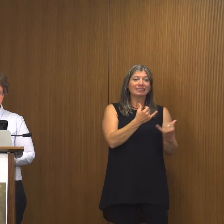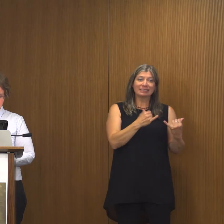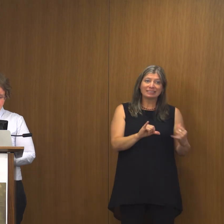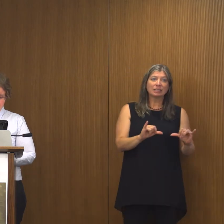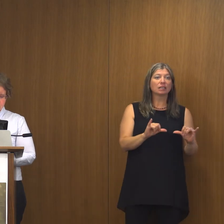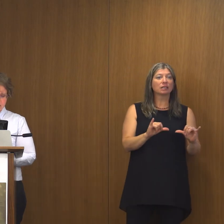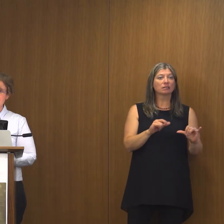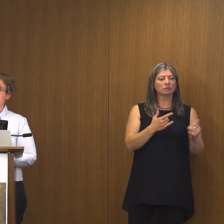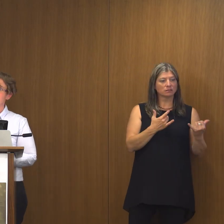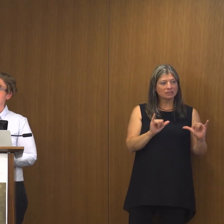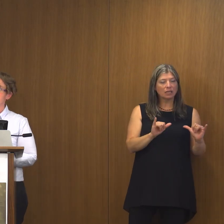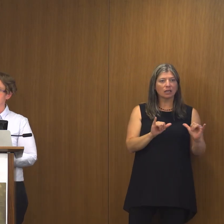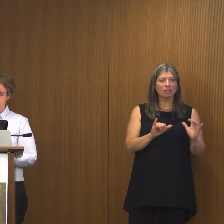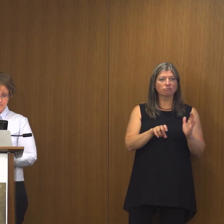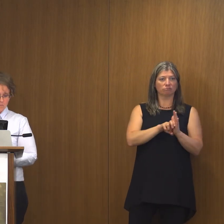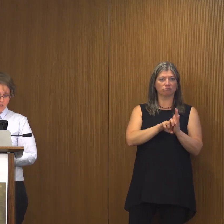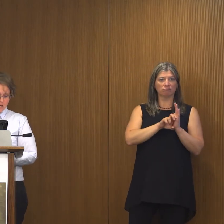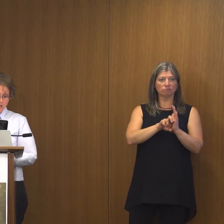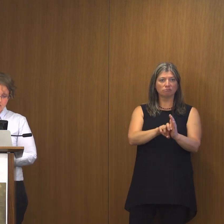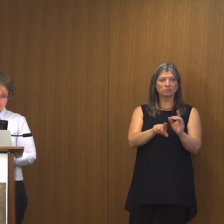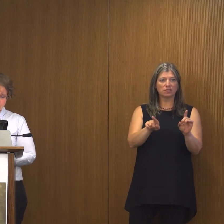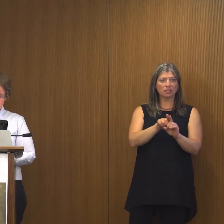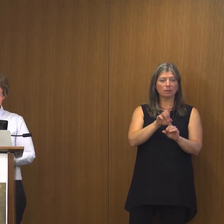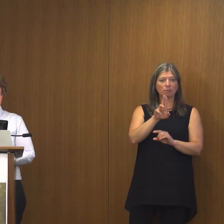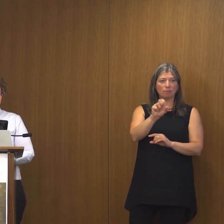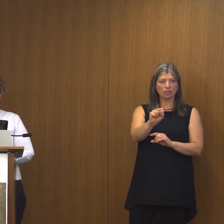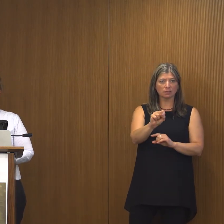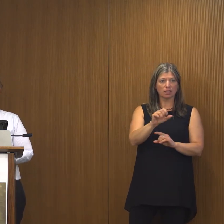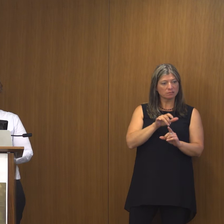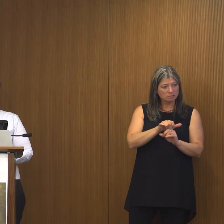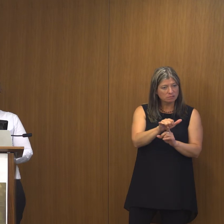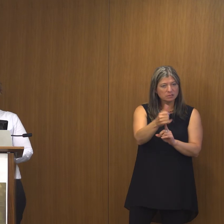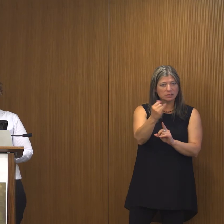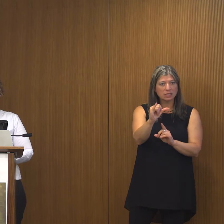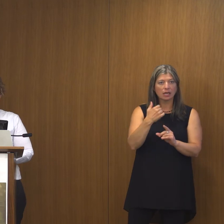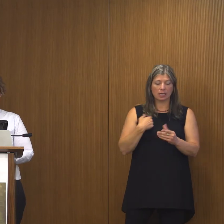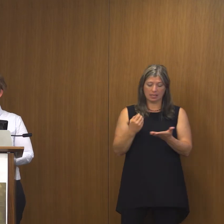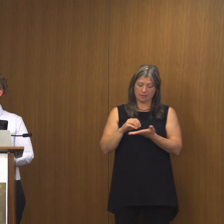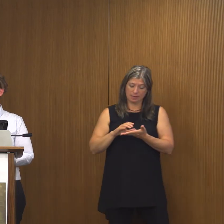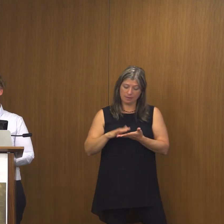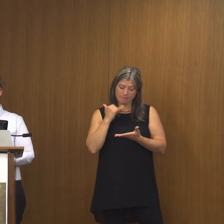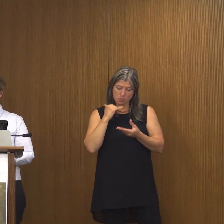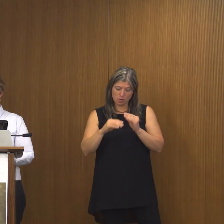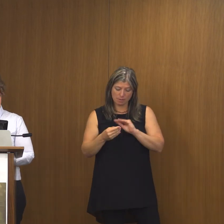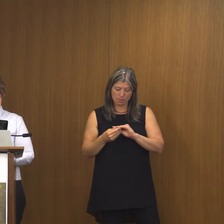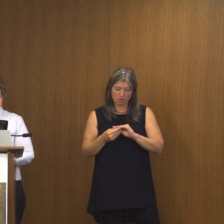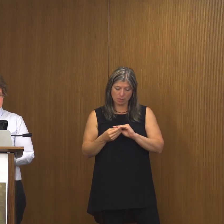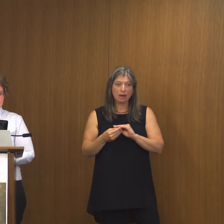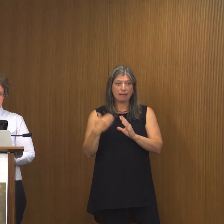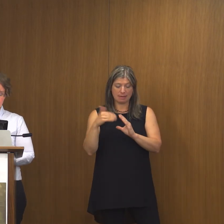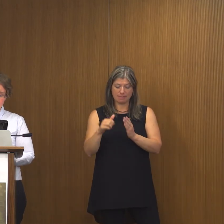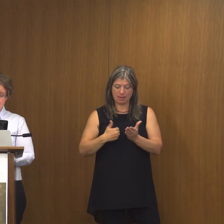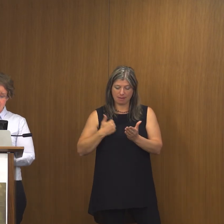bus and he was still suffering bullying. I wrote down for her a phone number and an email address. With these very simple